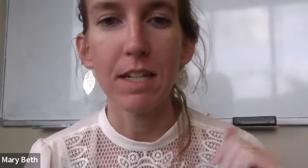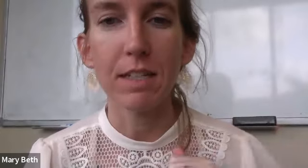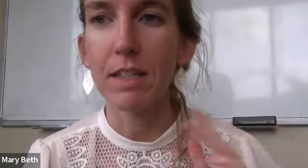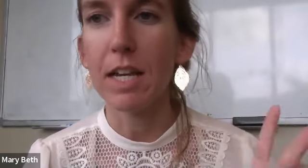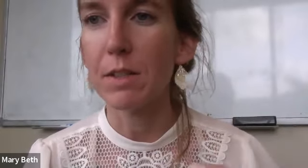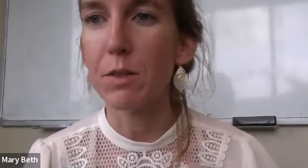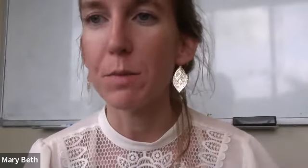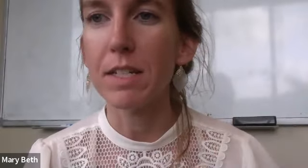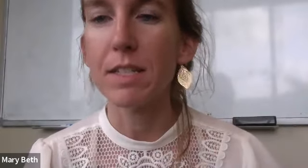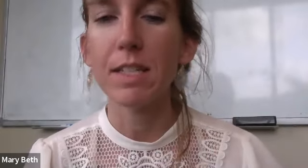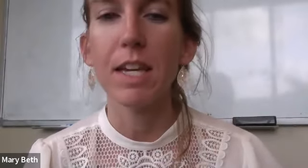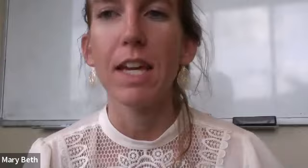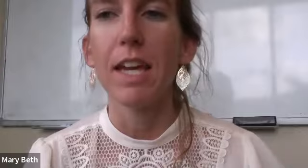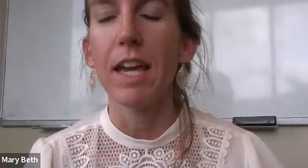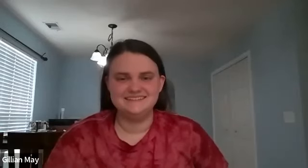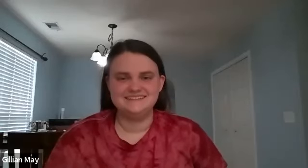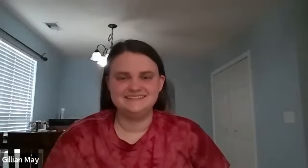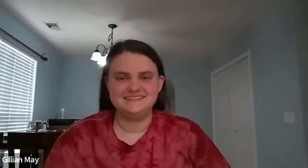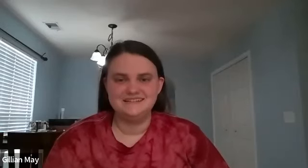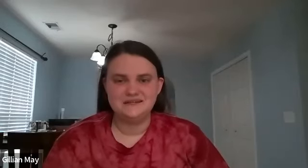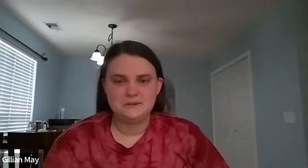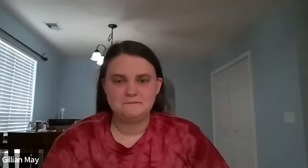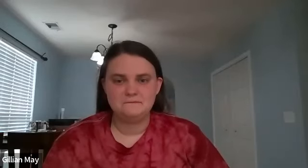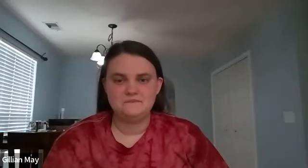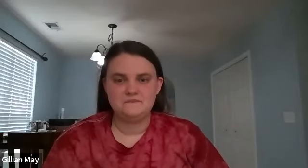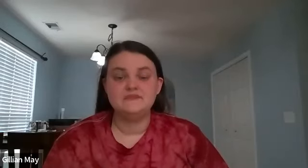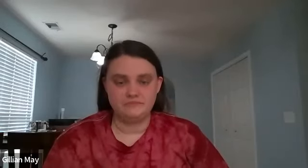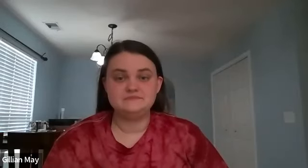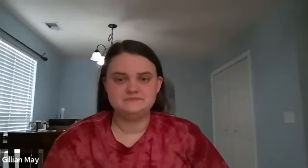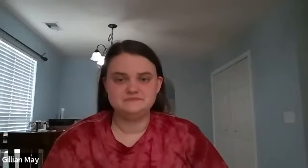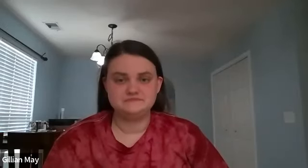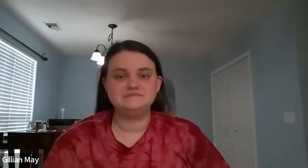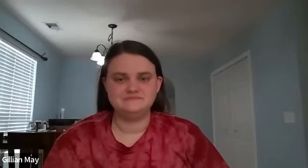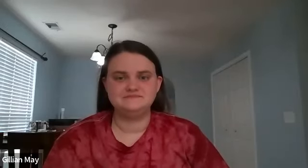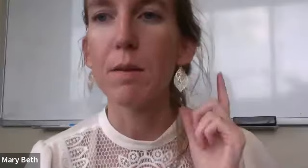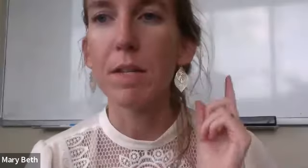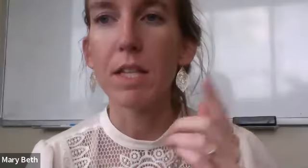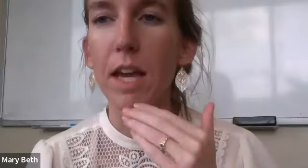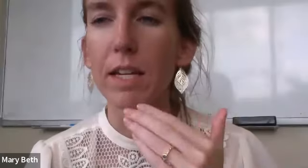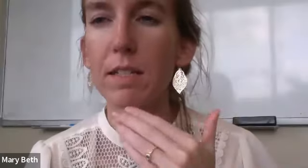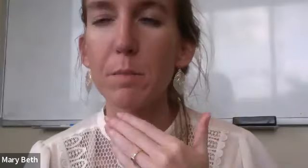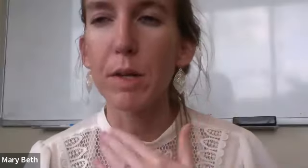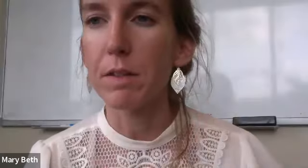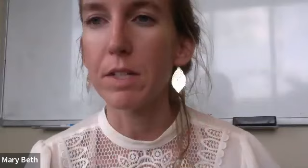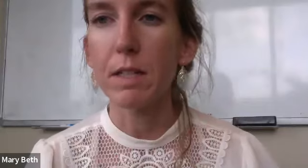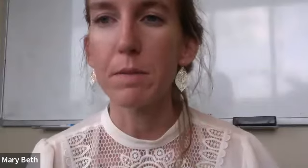the last 2 weeks. And they both have cochlear implants, and they, I guess, probably read lips a little